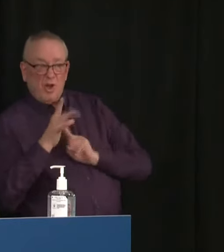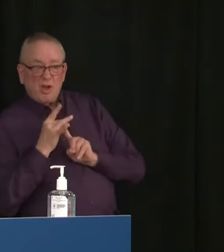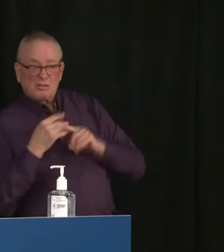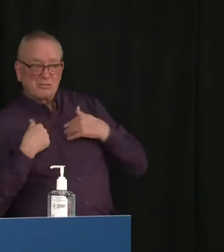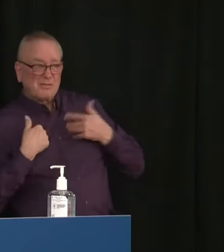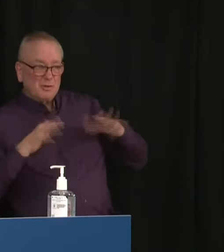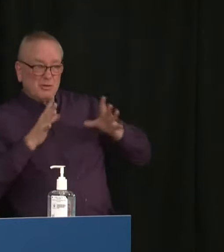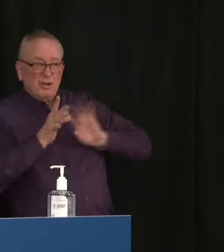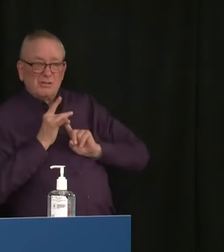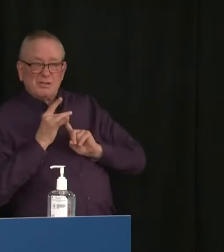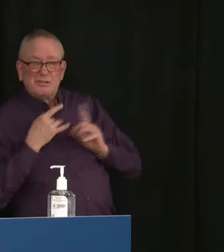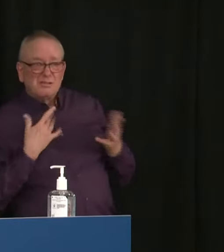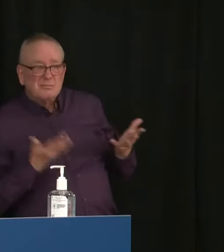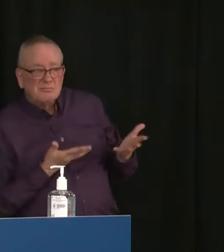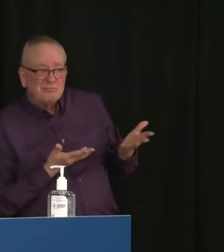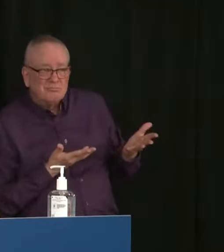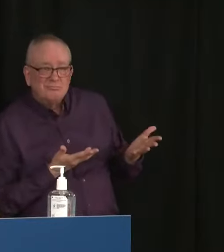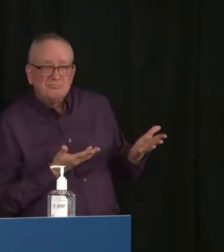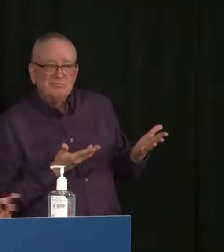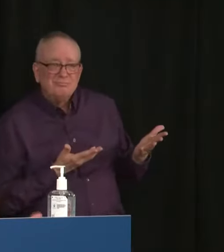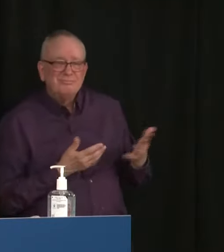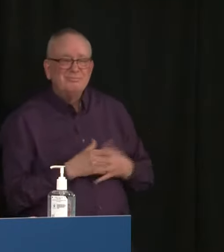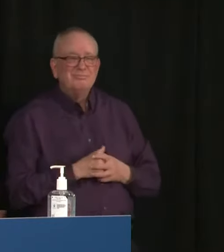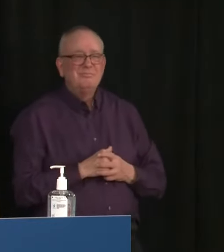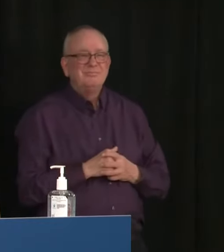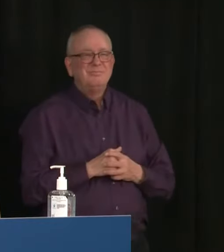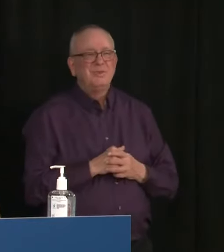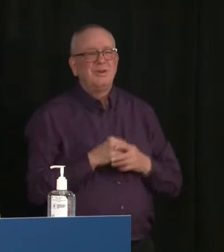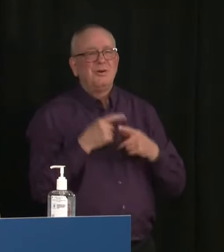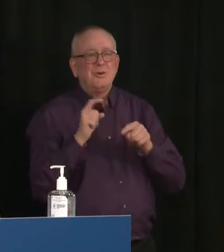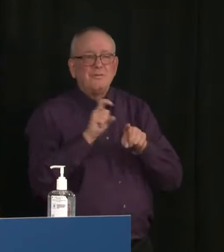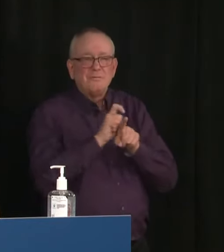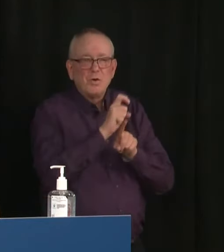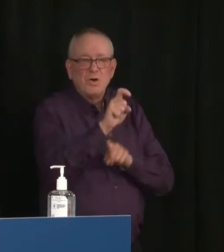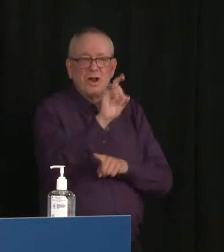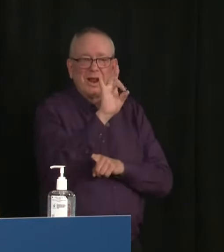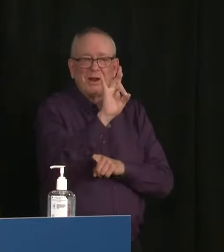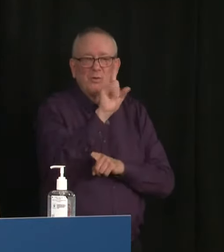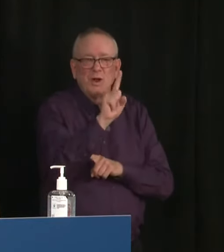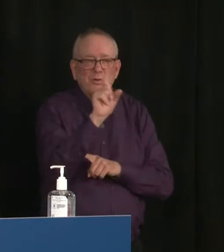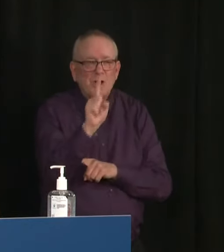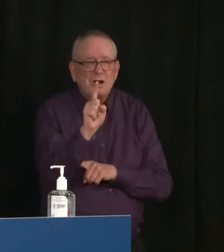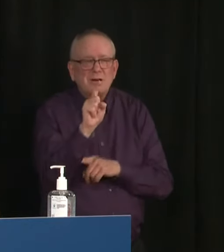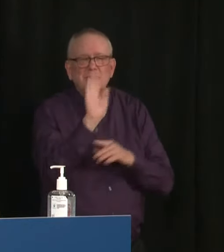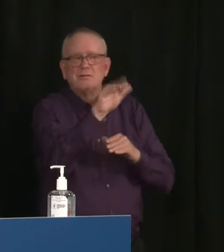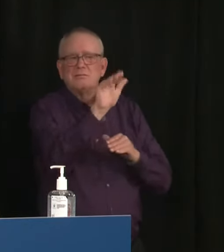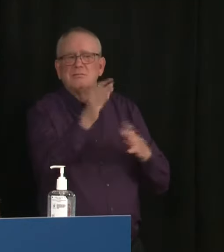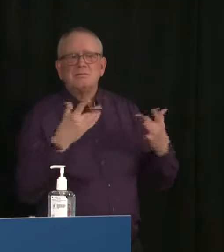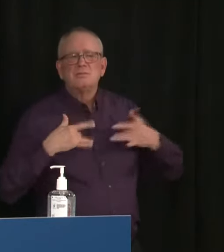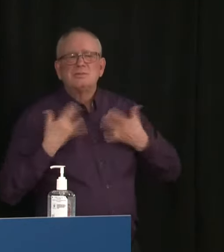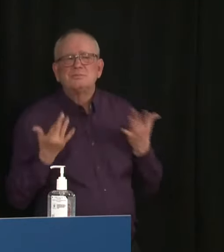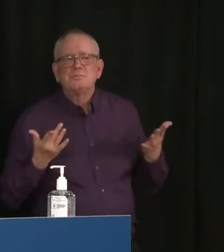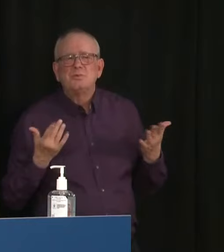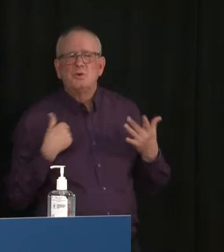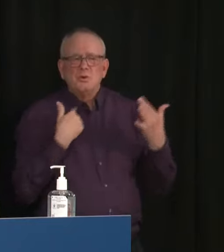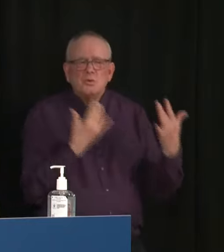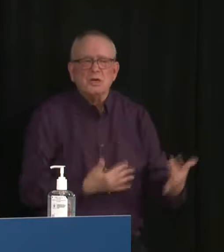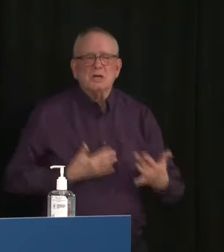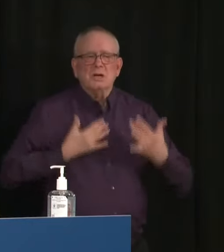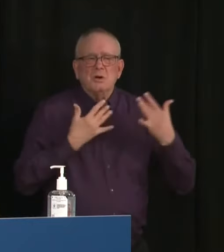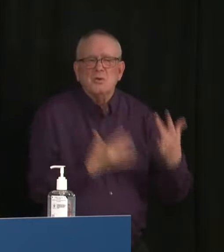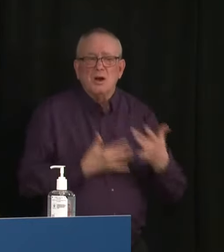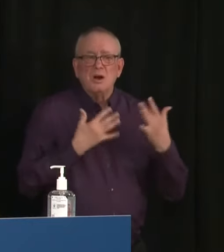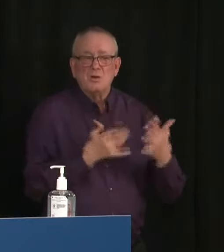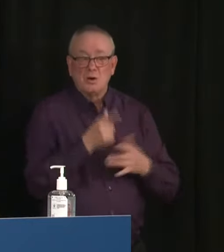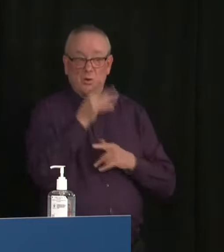would be recommended that they call 811 to make sure that there's follow-up that's happening,